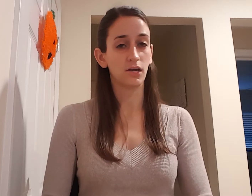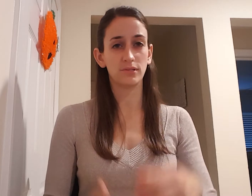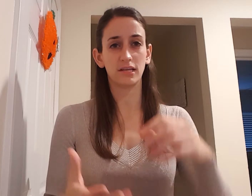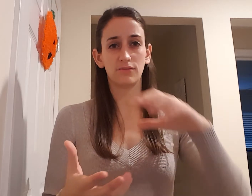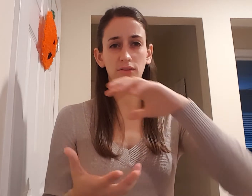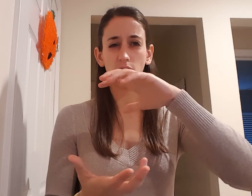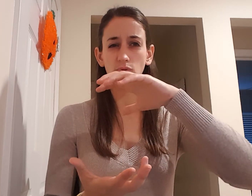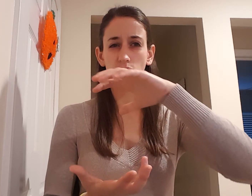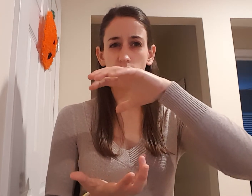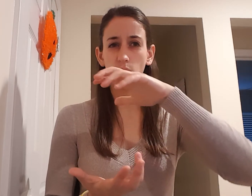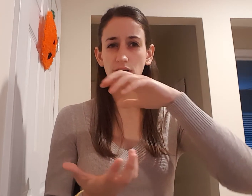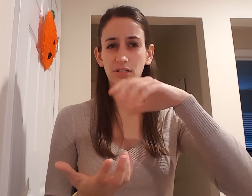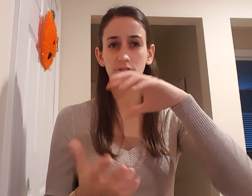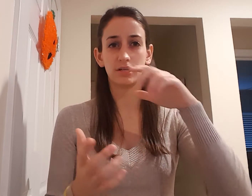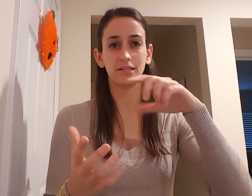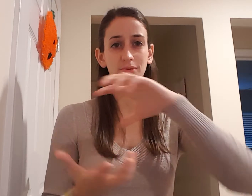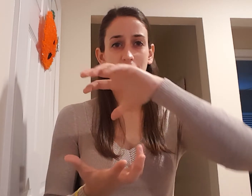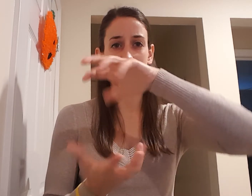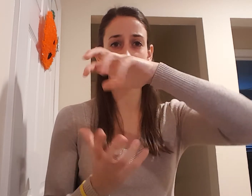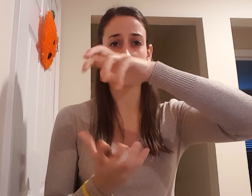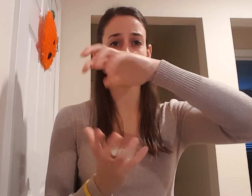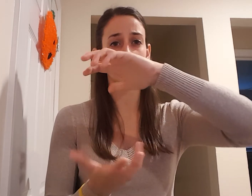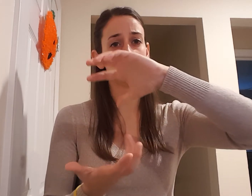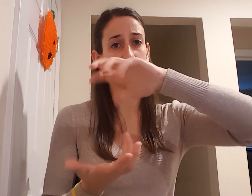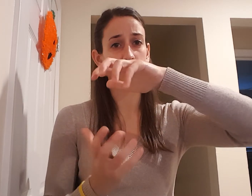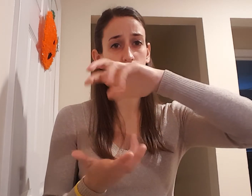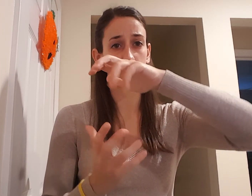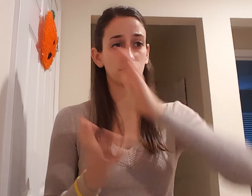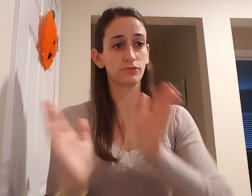always think of like the old school washing machines with the agitator in the middle. Laundry room.